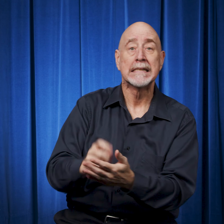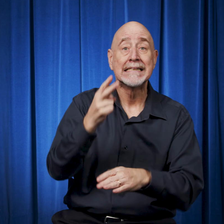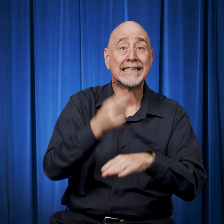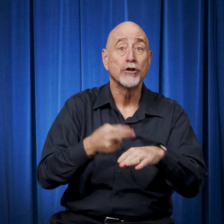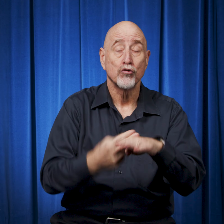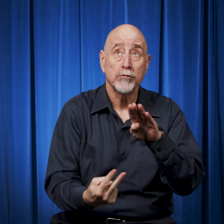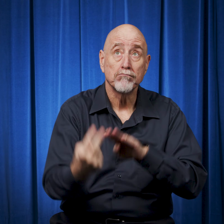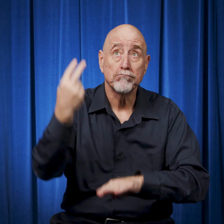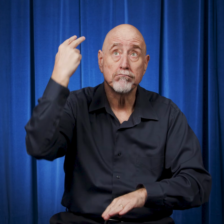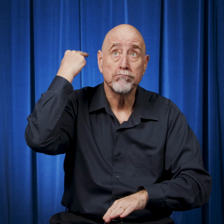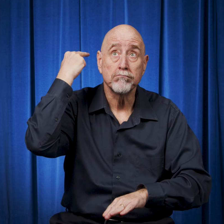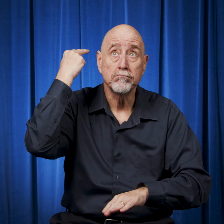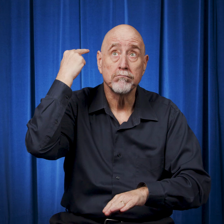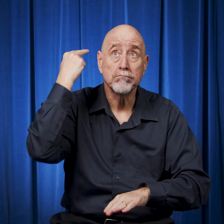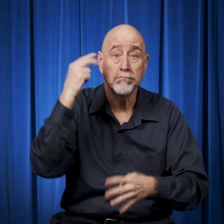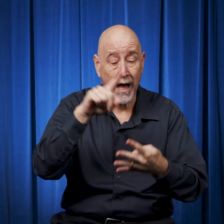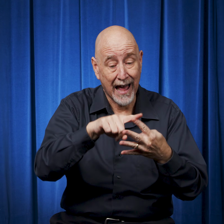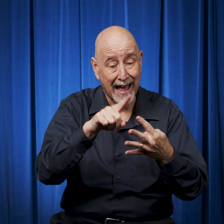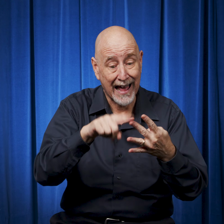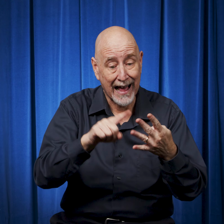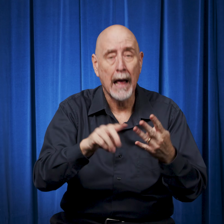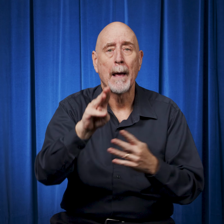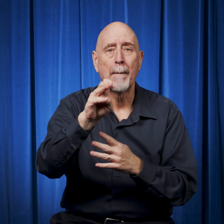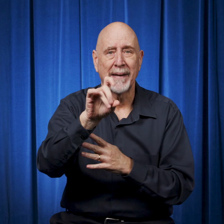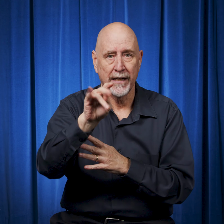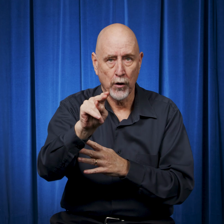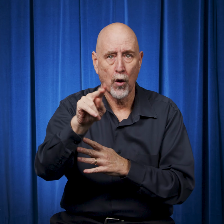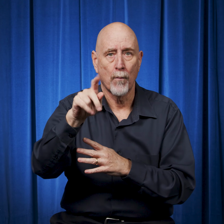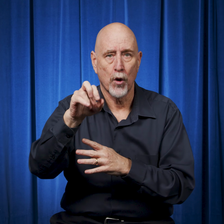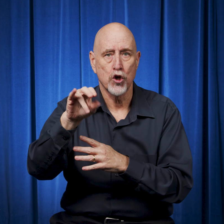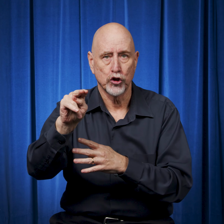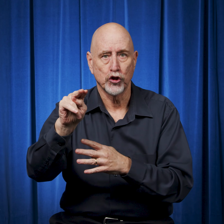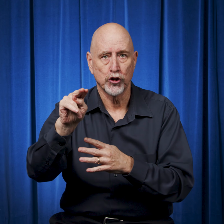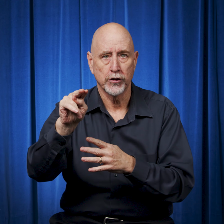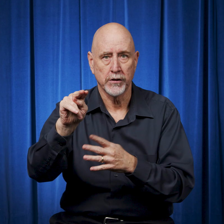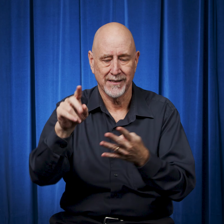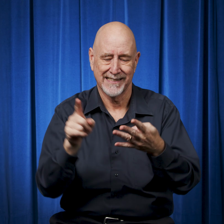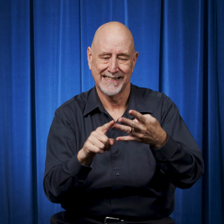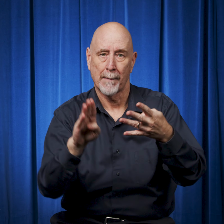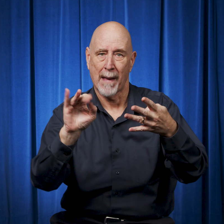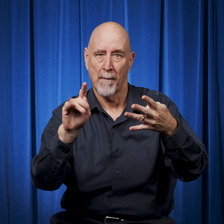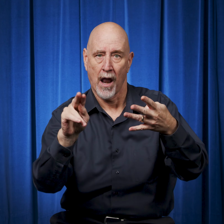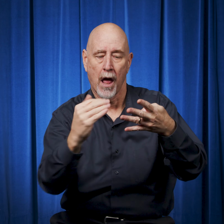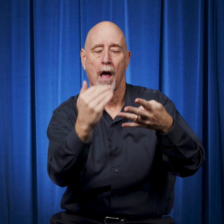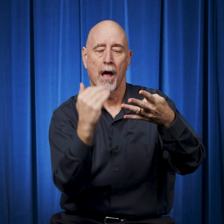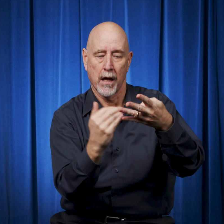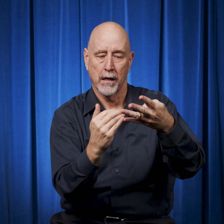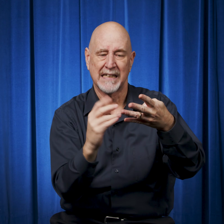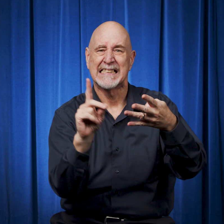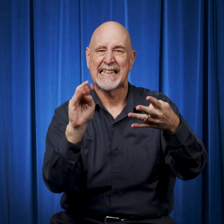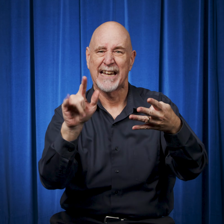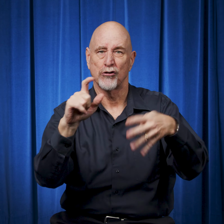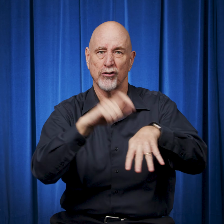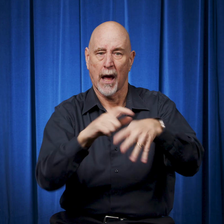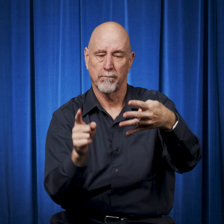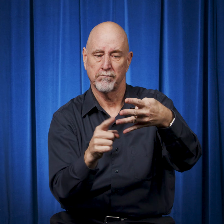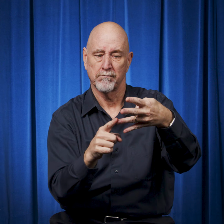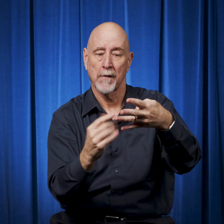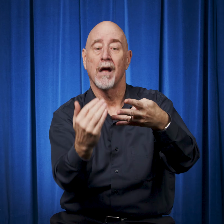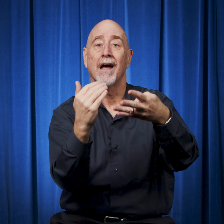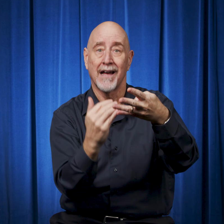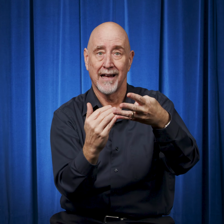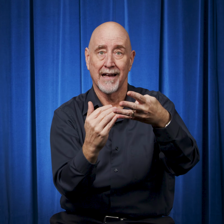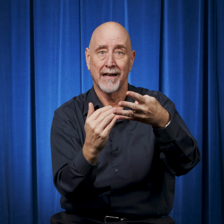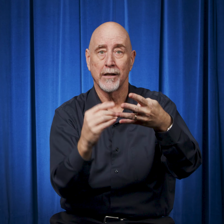we see that indeed the Medo-Persians came after the Babylonian kingdom. That's the one of Daniel's day. And that was followed